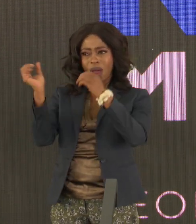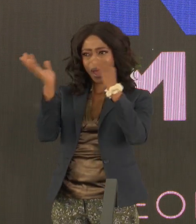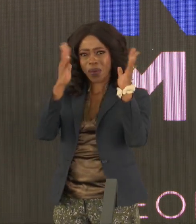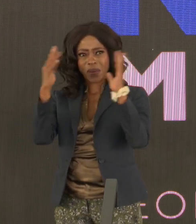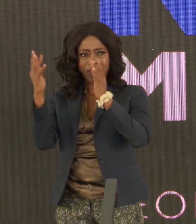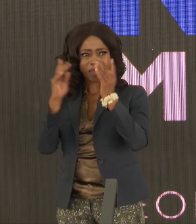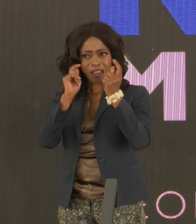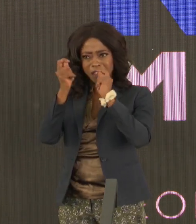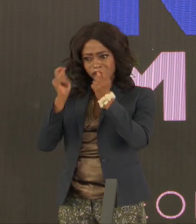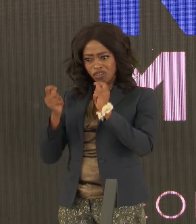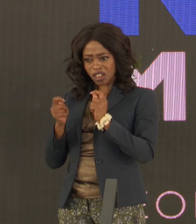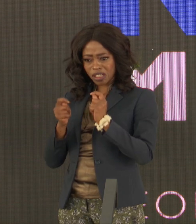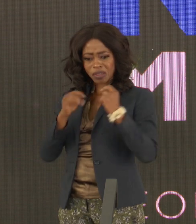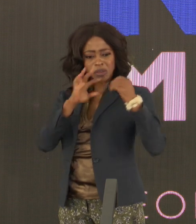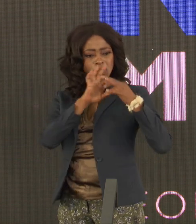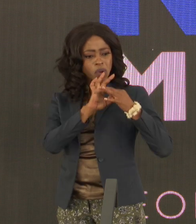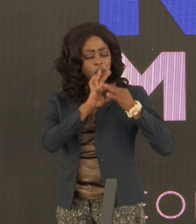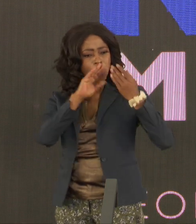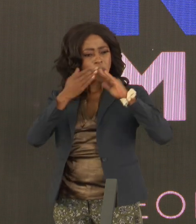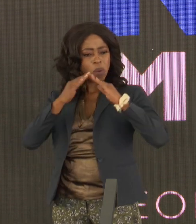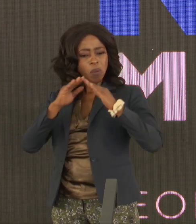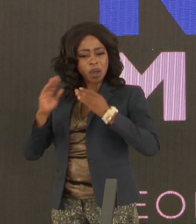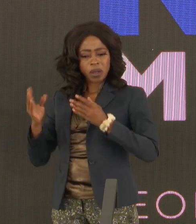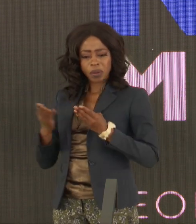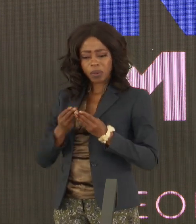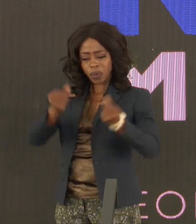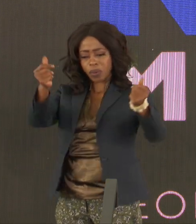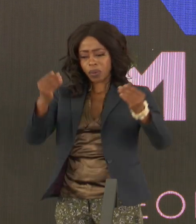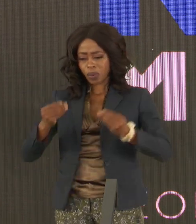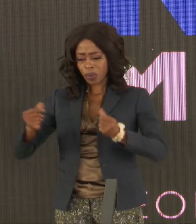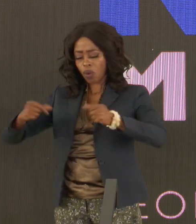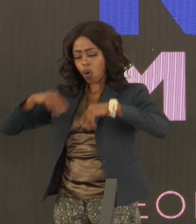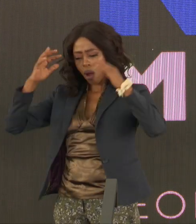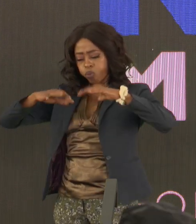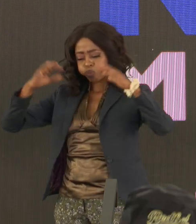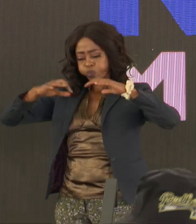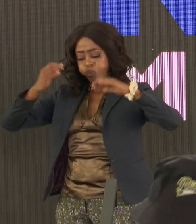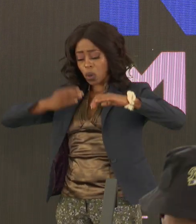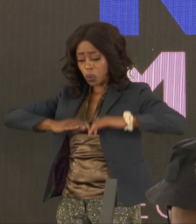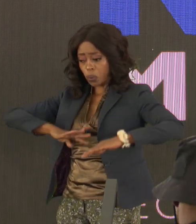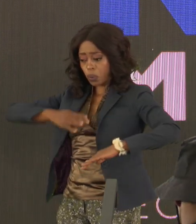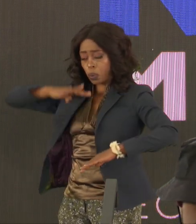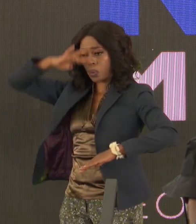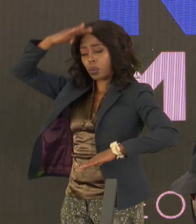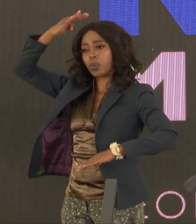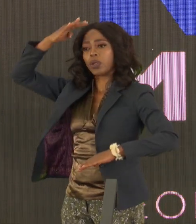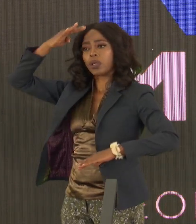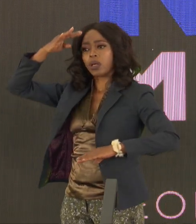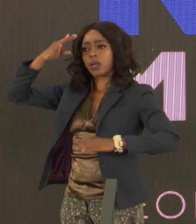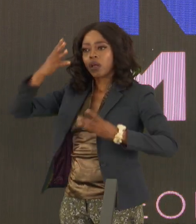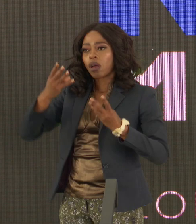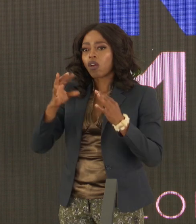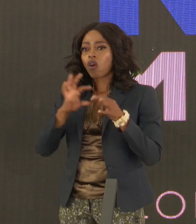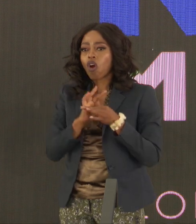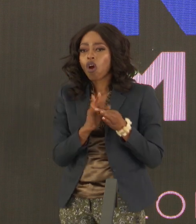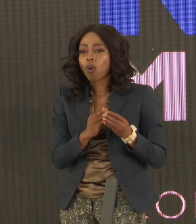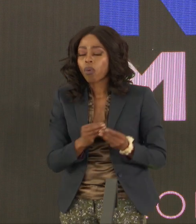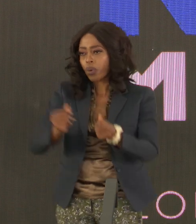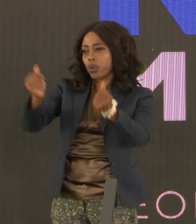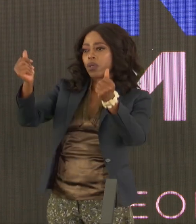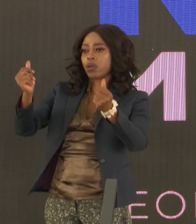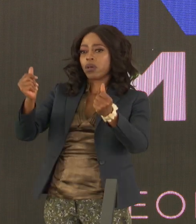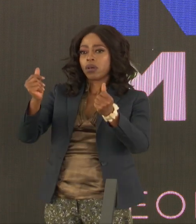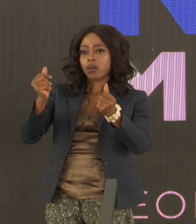patterns. Homes and entire communities get swept away in floods that get stronger and deeper than any of us have ever